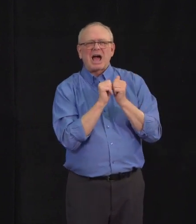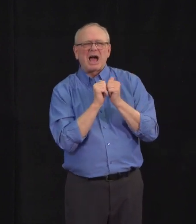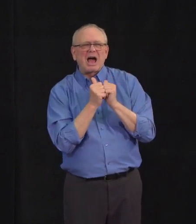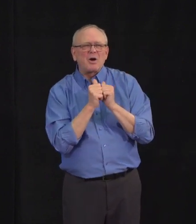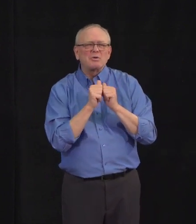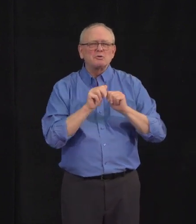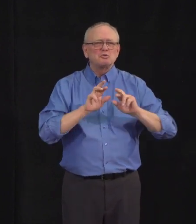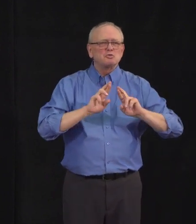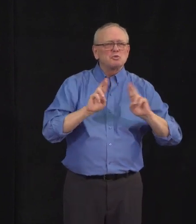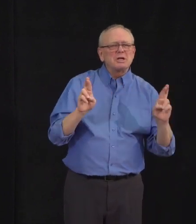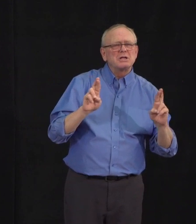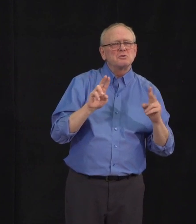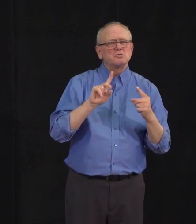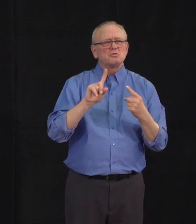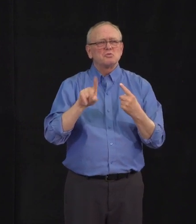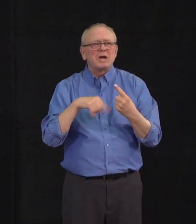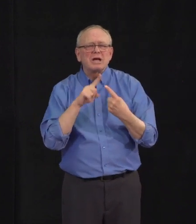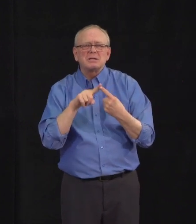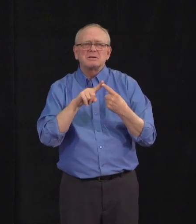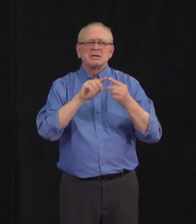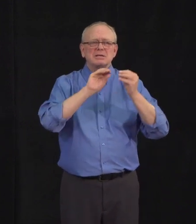make sure that as we open certain